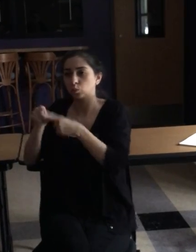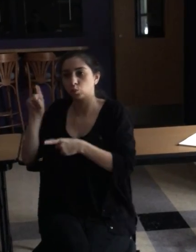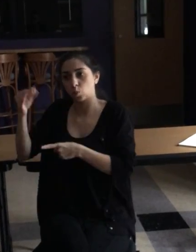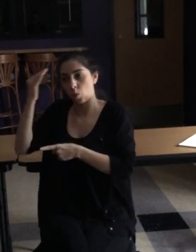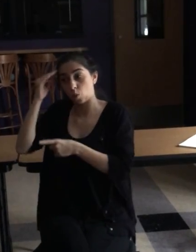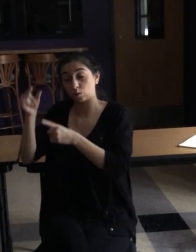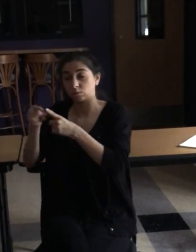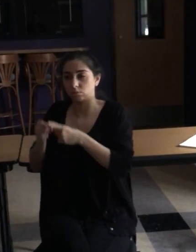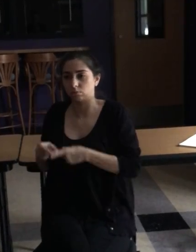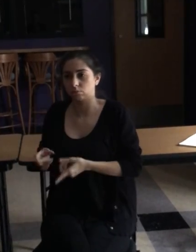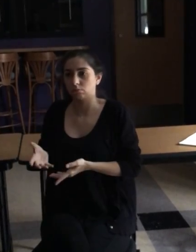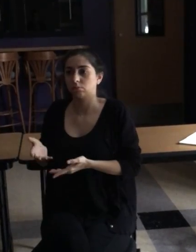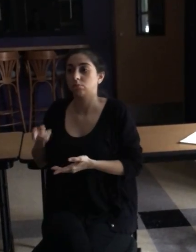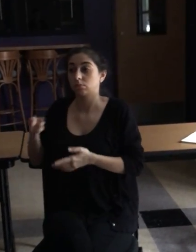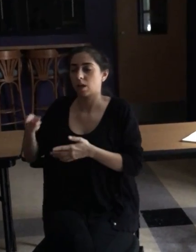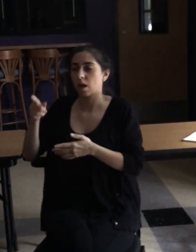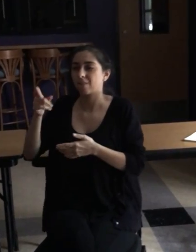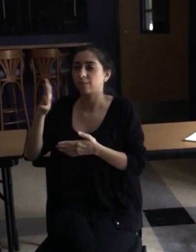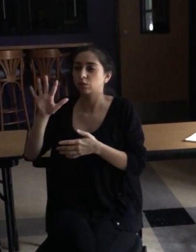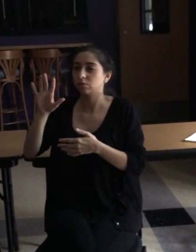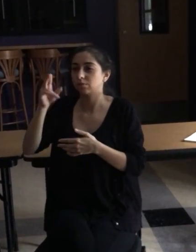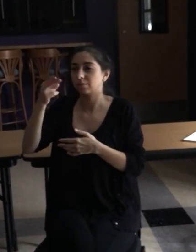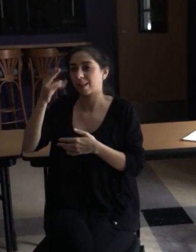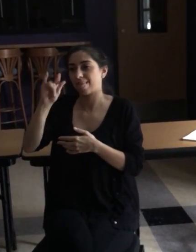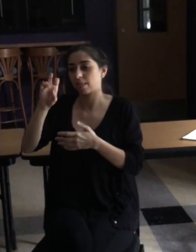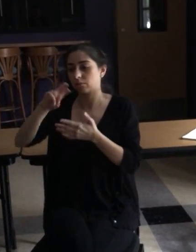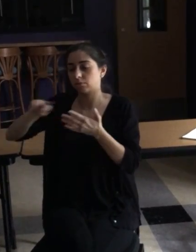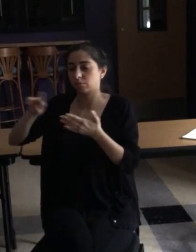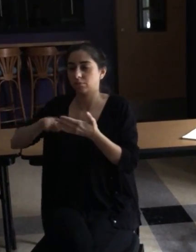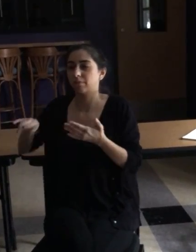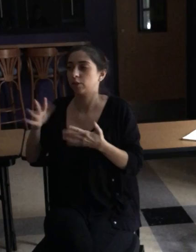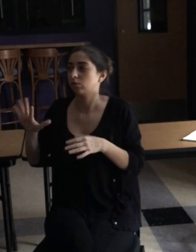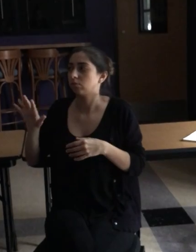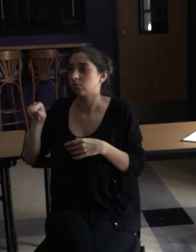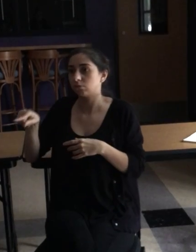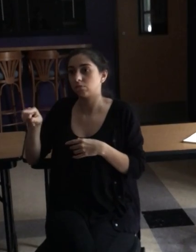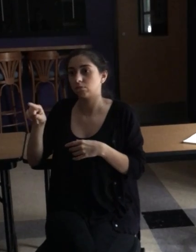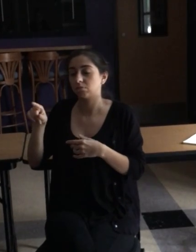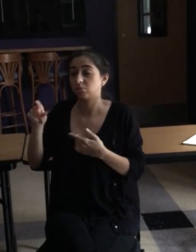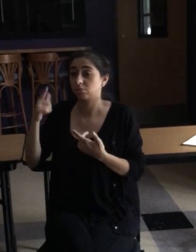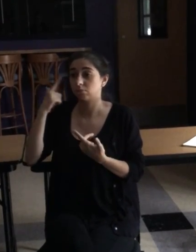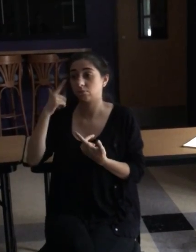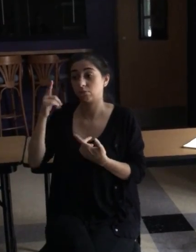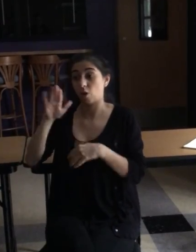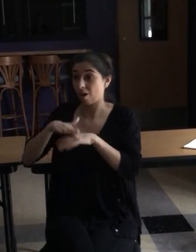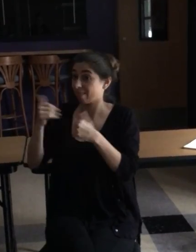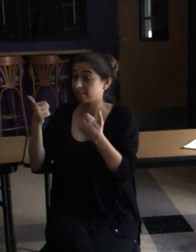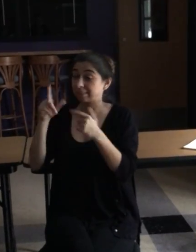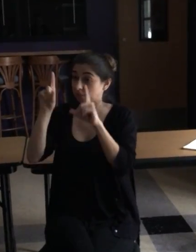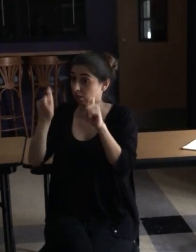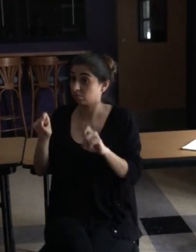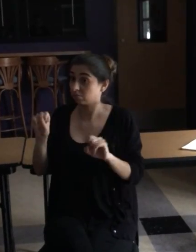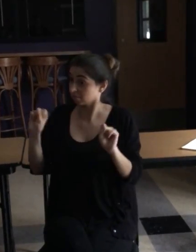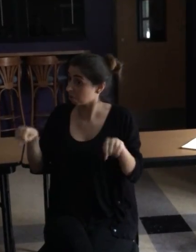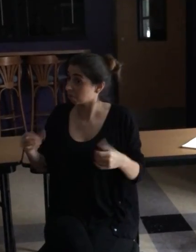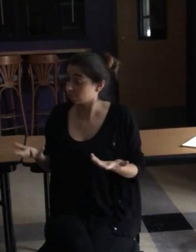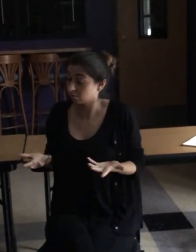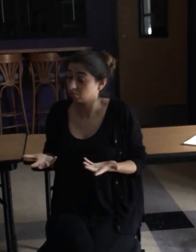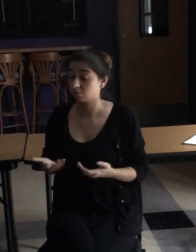those words that were highlighted in there, those are fair game on their tests, right? And I'll give So you, what chapters we need to